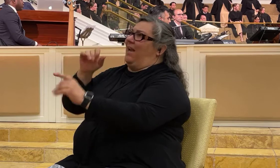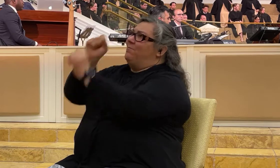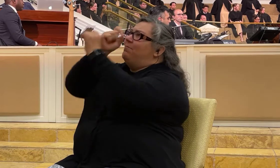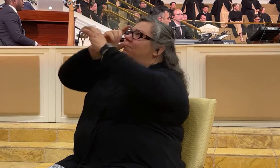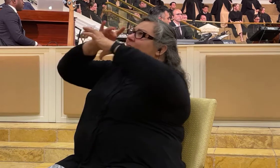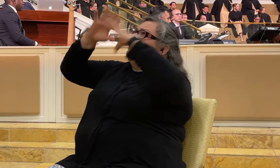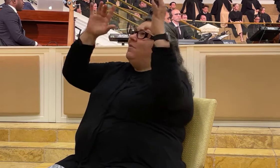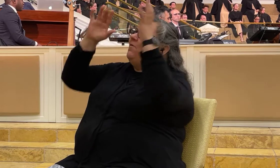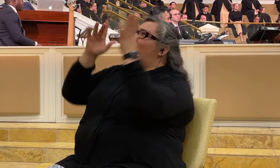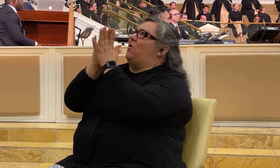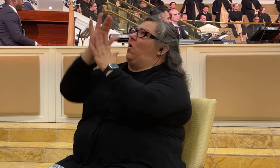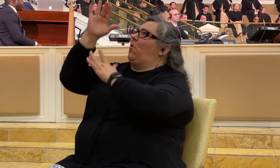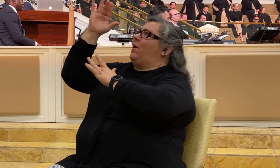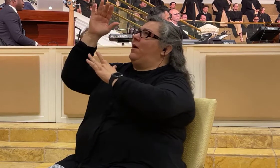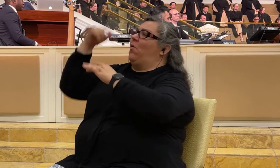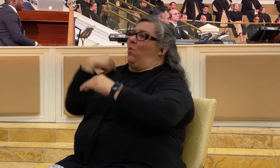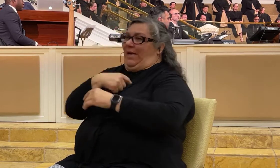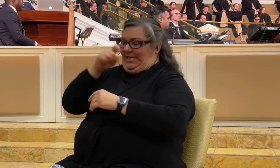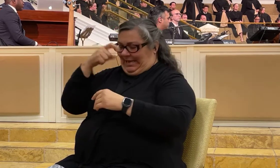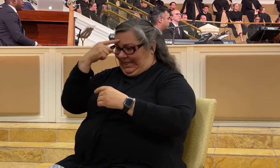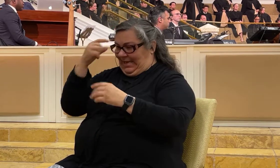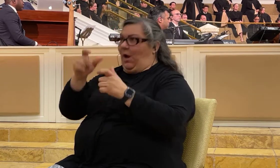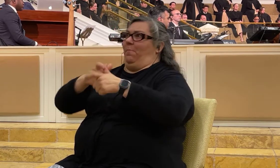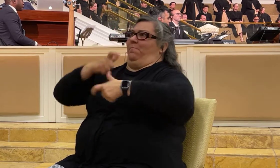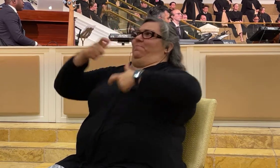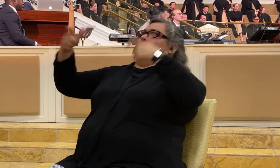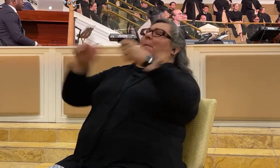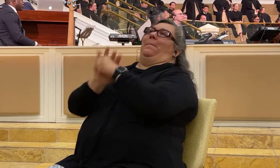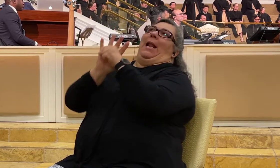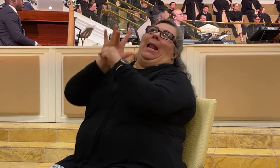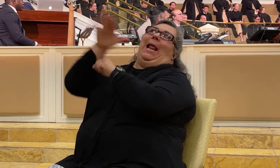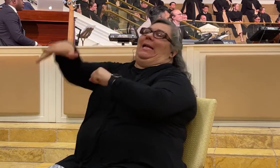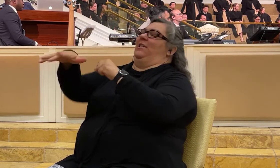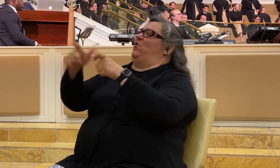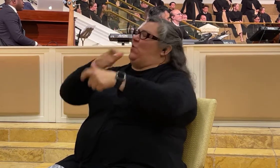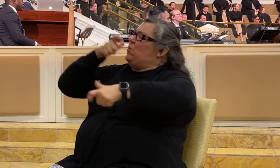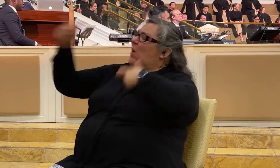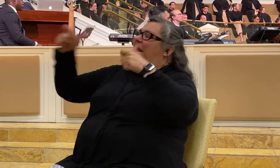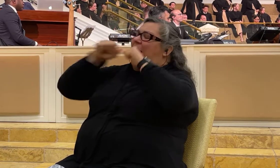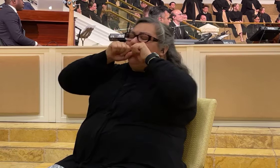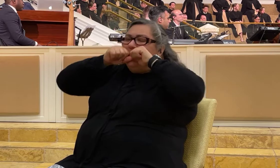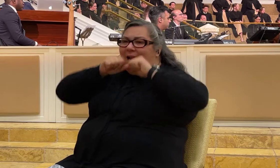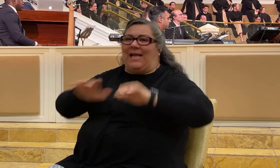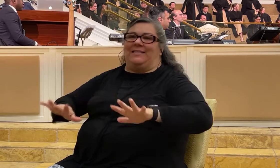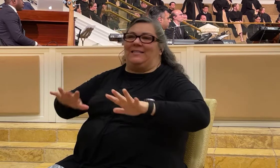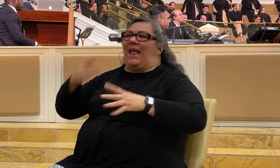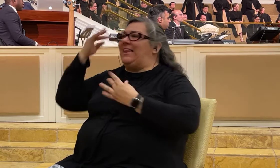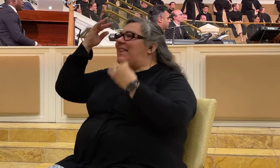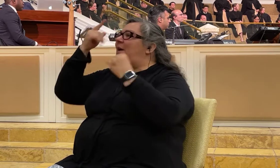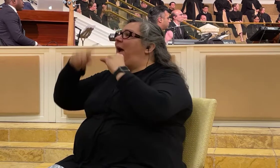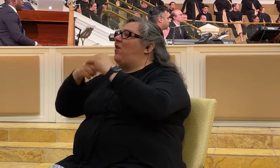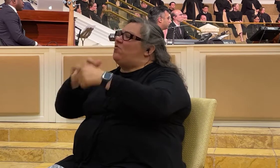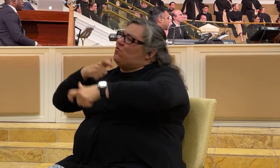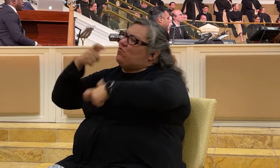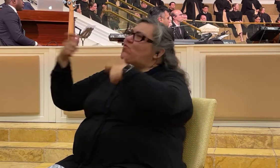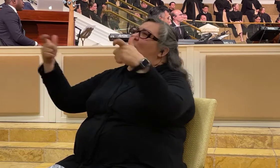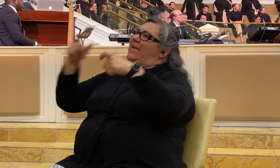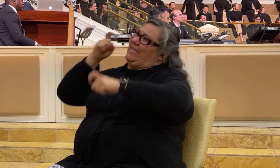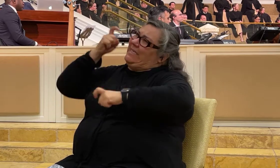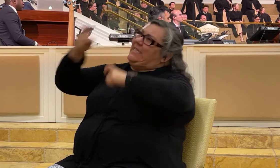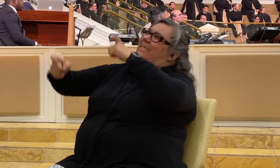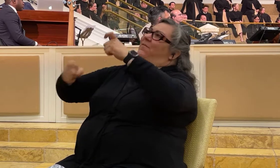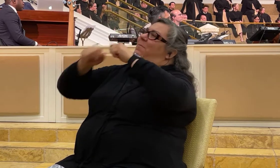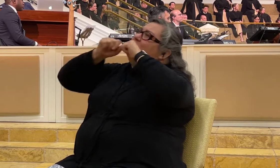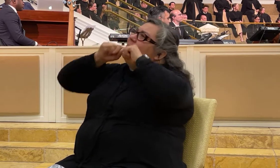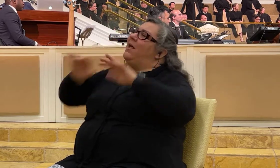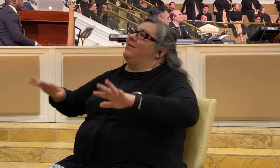We need to thank plenty. We need to thank great blessing. We need to thank great giving. Amen. We need to thank that